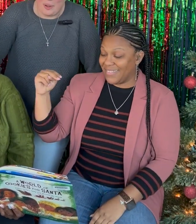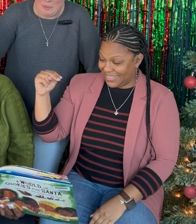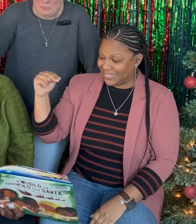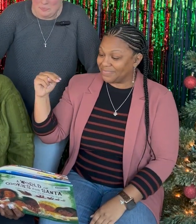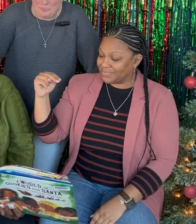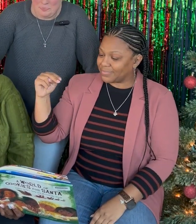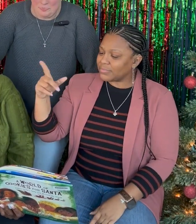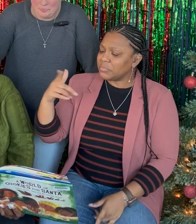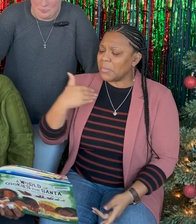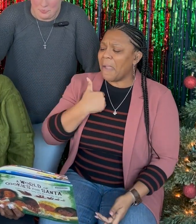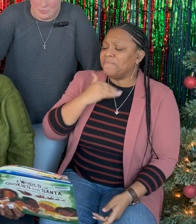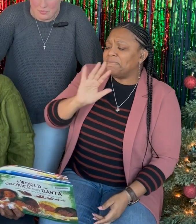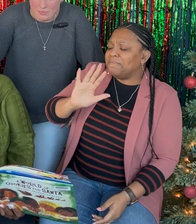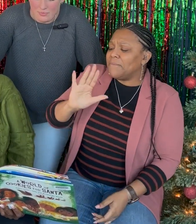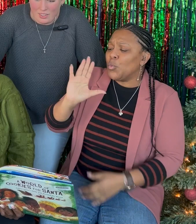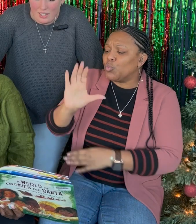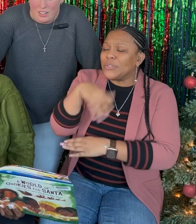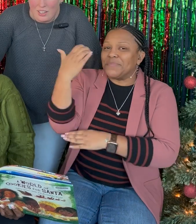Norway.